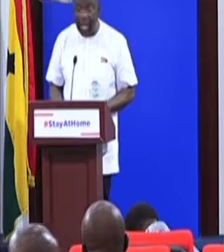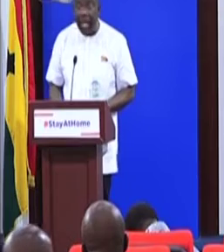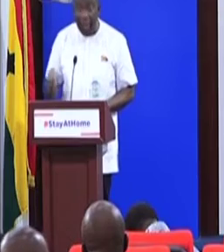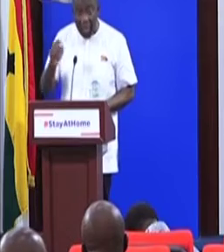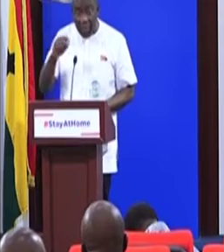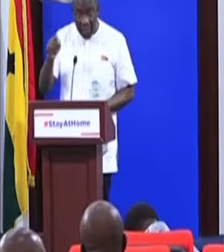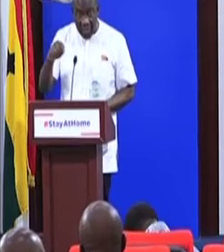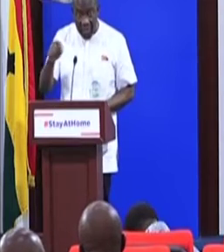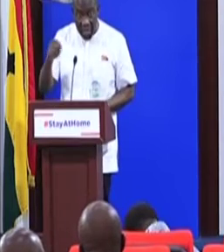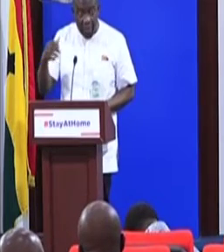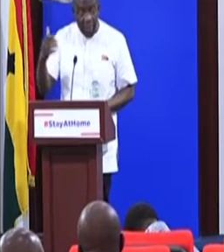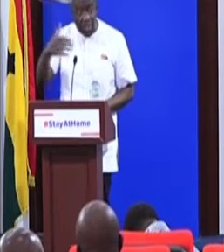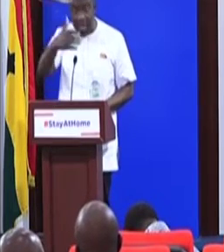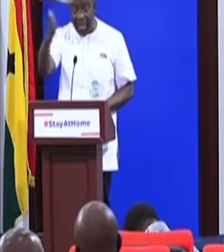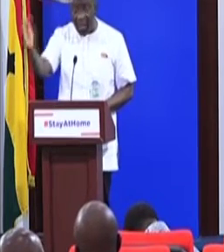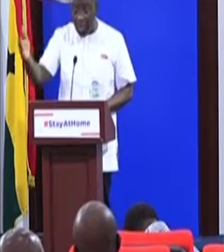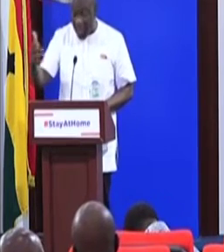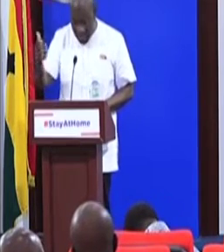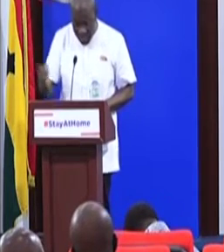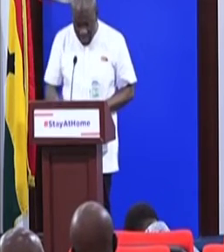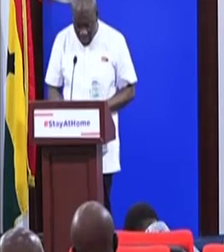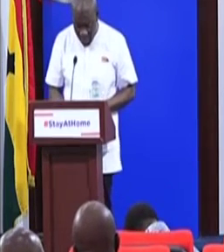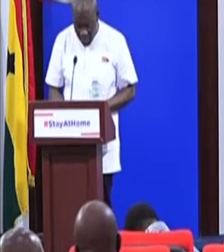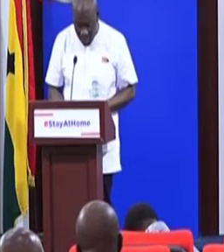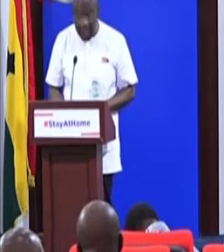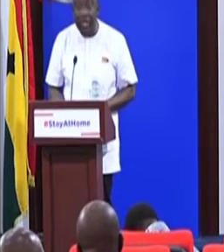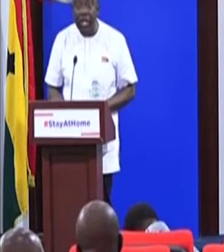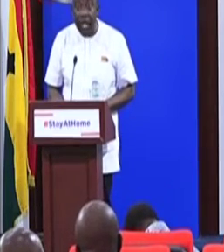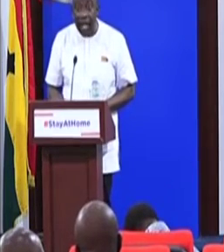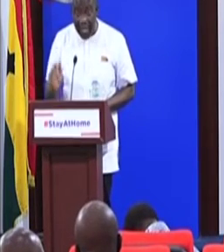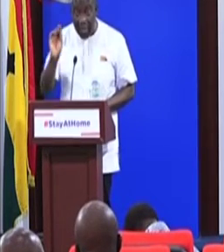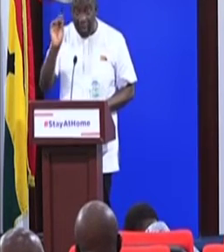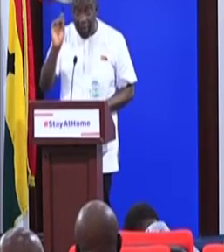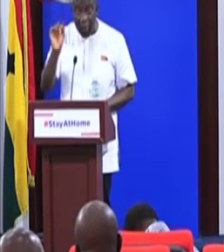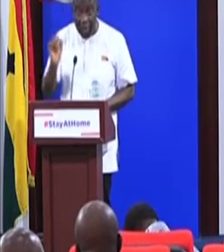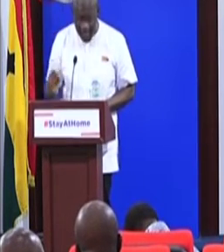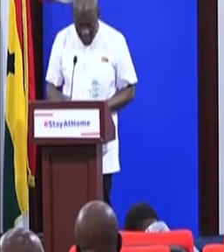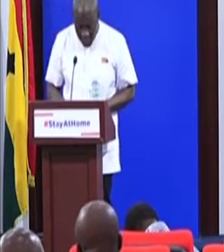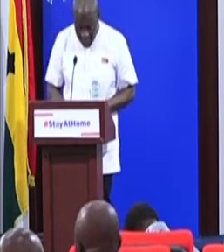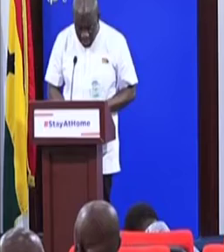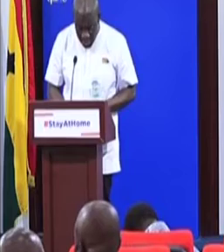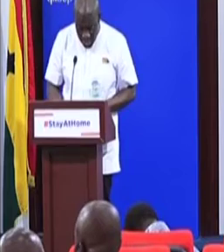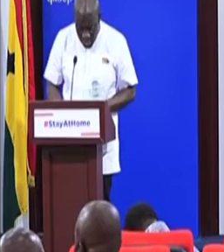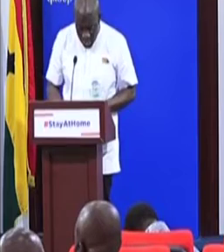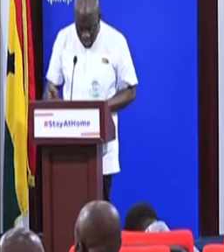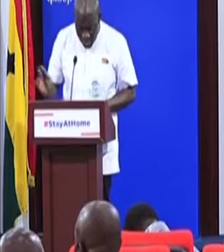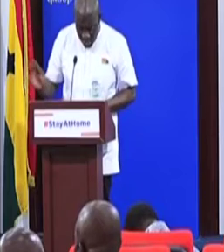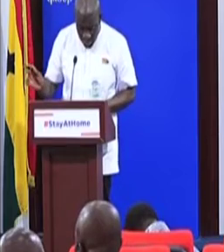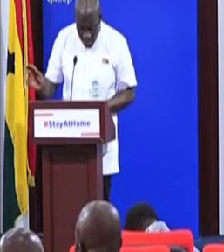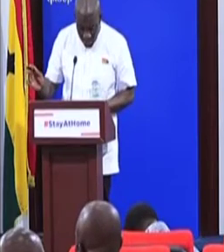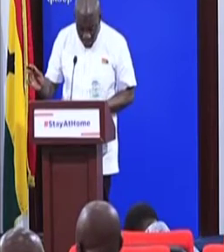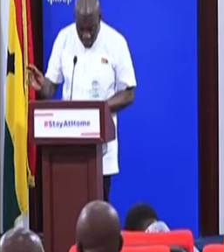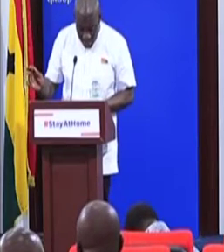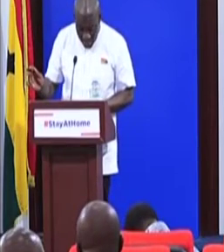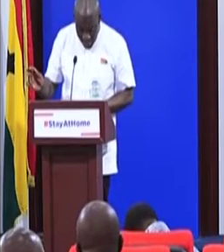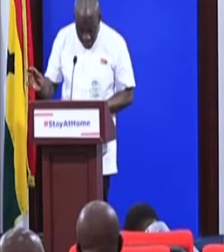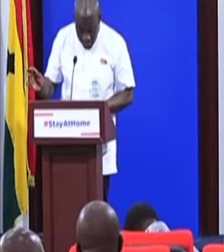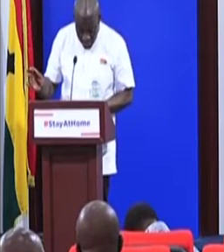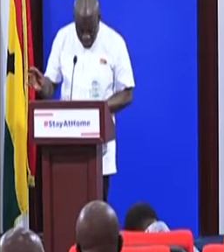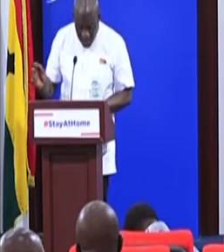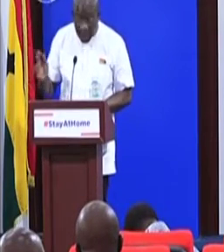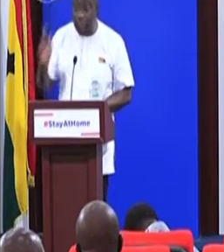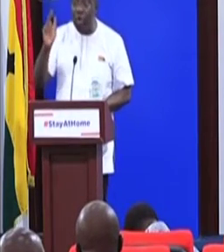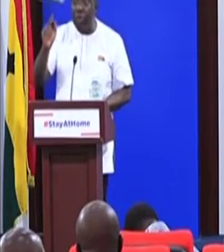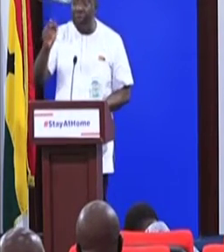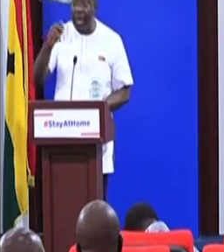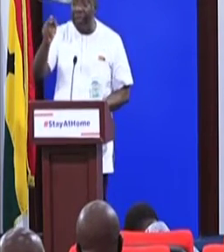that we have to give media priority so that they do the work like they are doing for us here today. We apologize for that, and we ask the police to step up